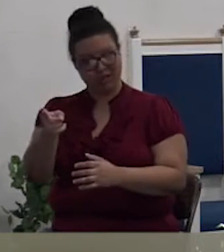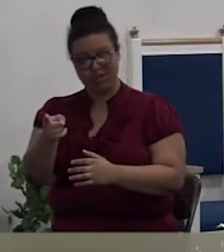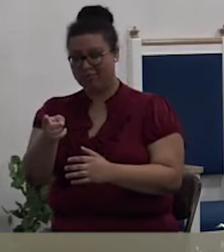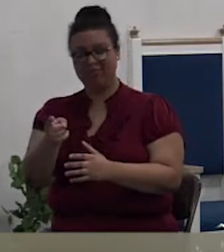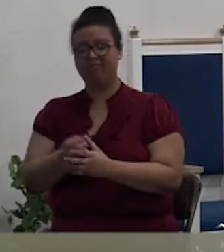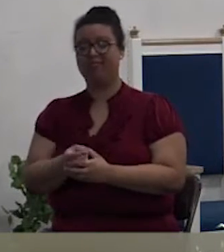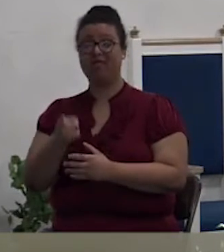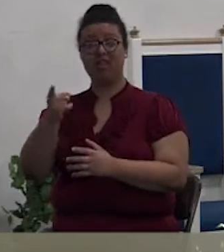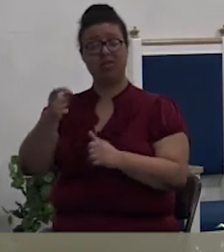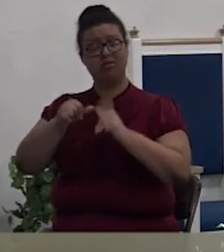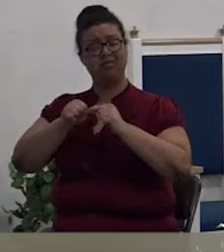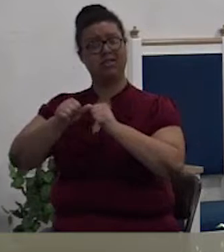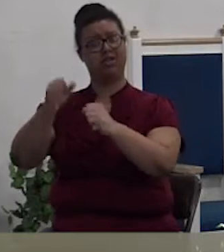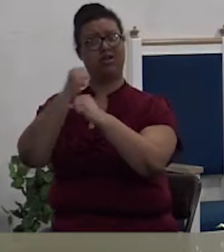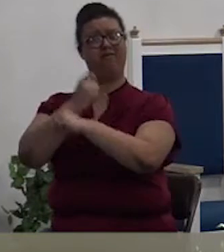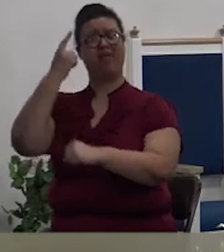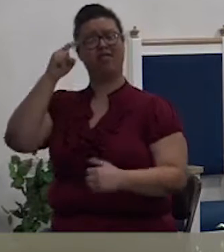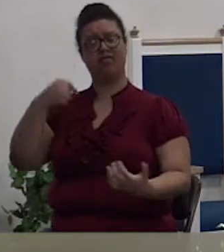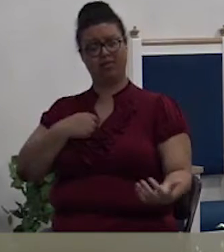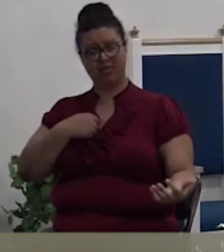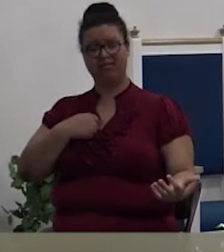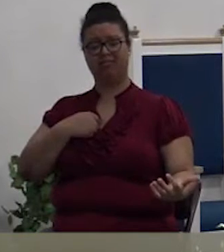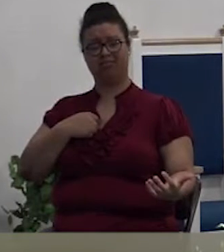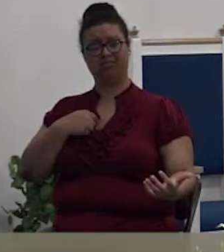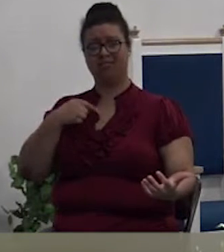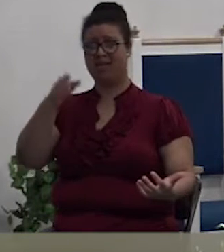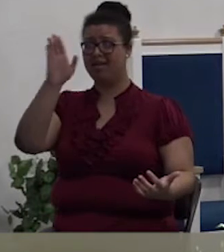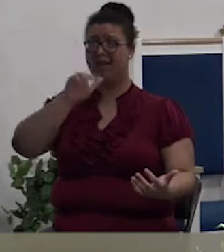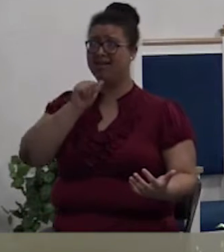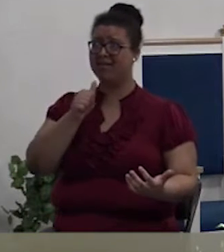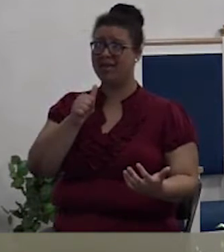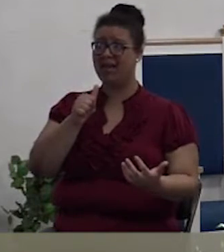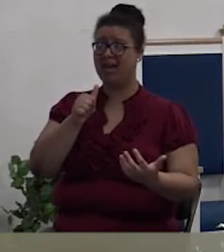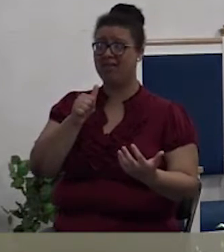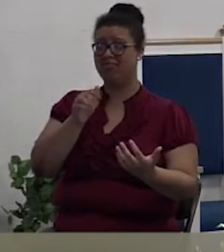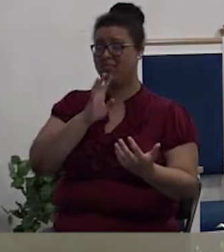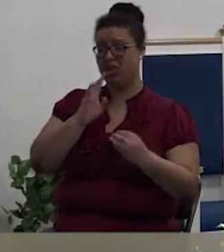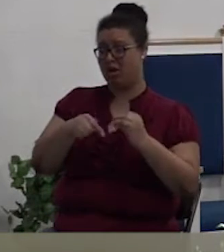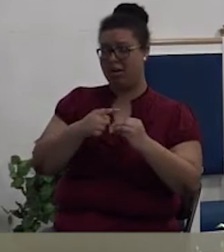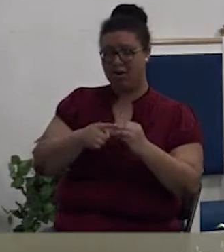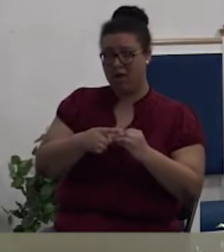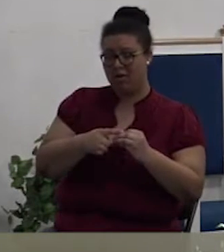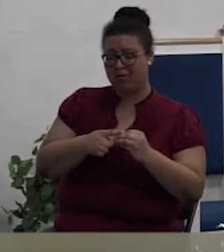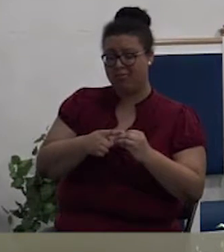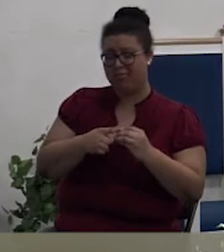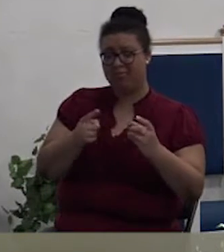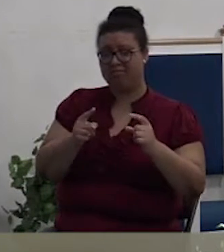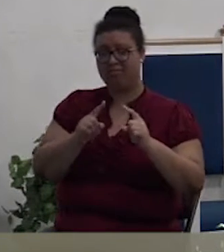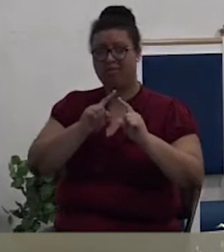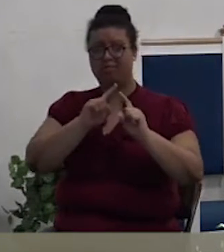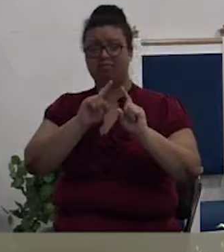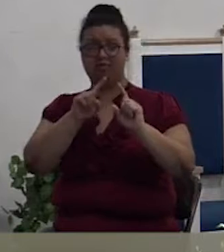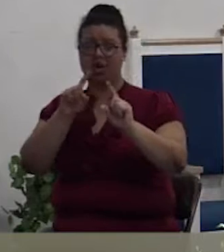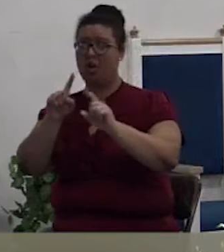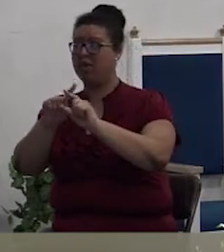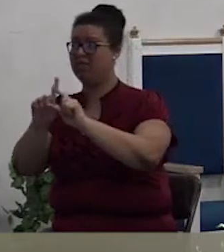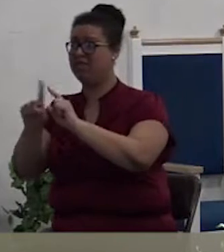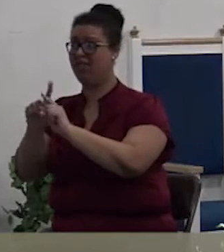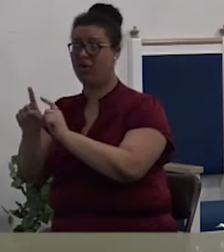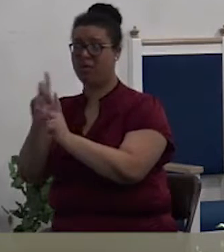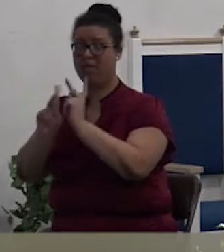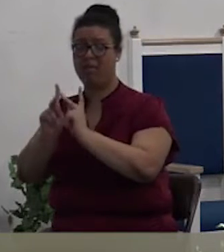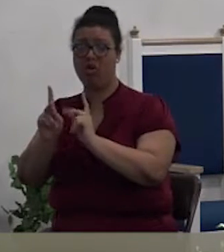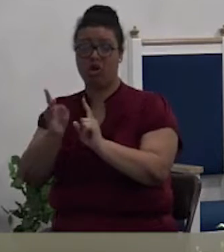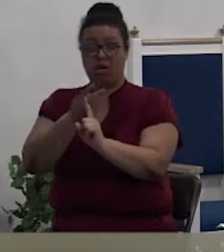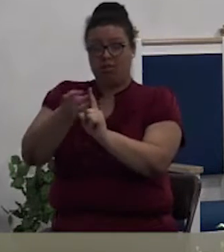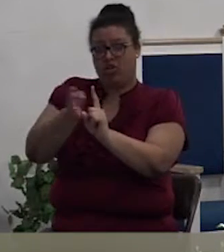keep on fighting for me. He's not talking about going around and trying to persuade everybody to get saved.